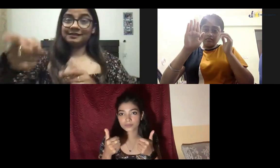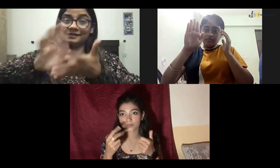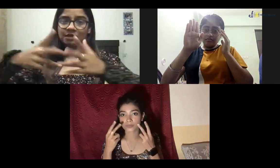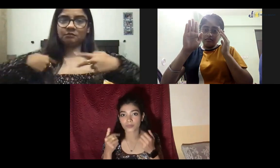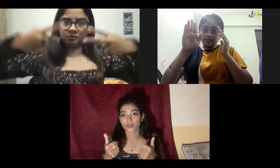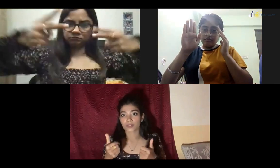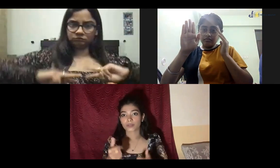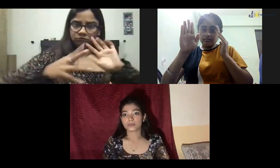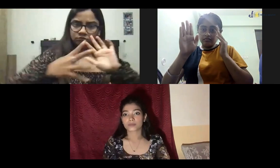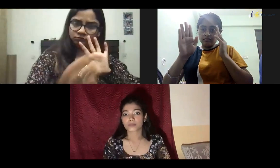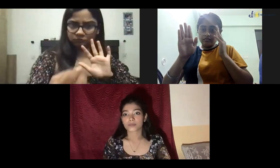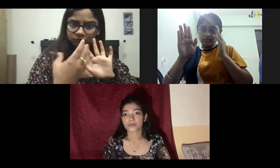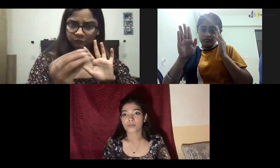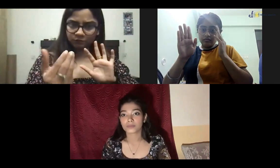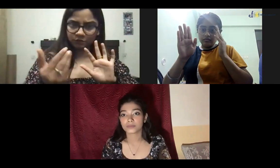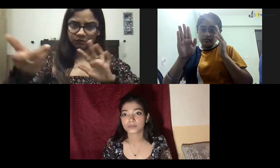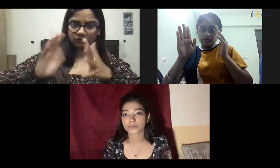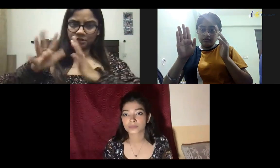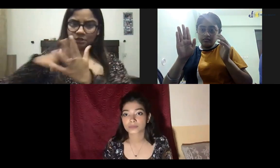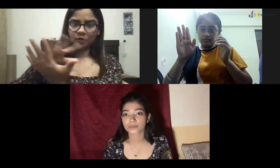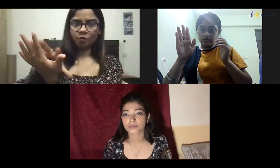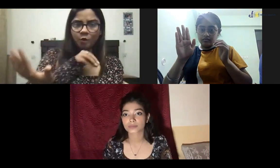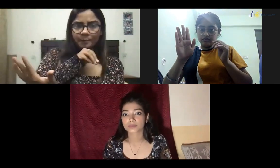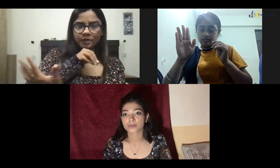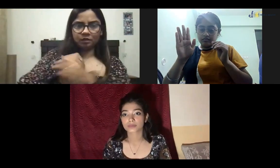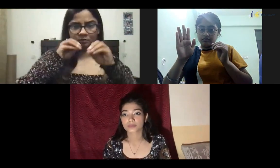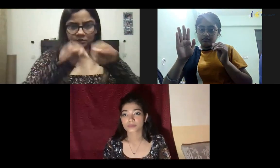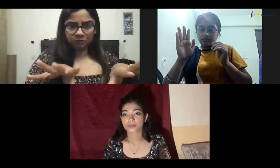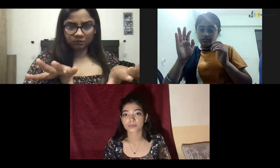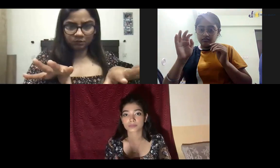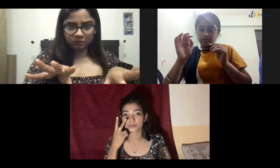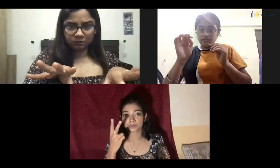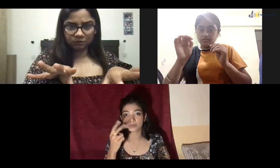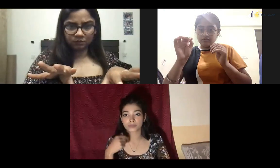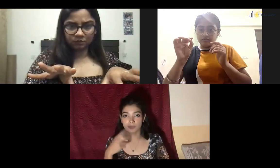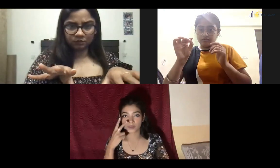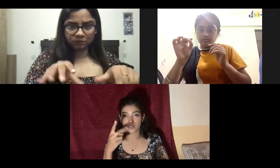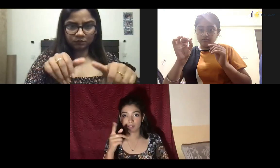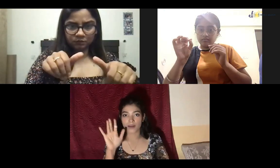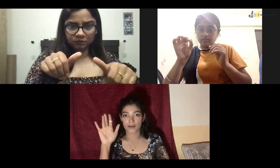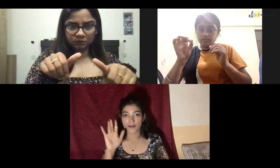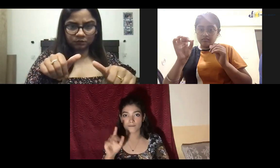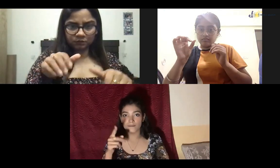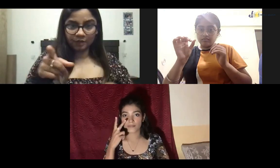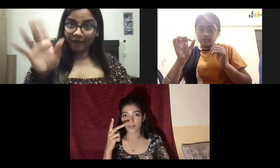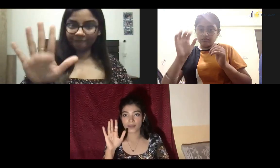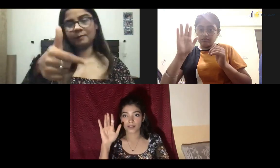Yes, I can see now. I will translate her words.